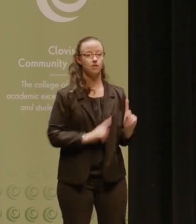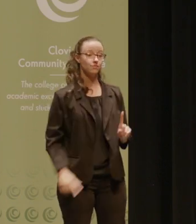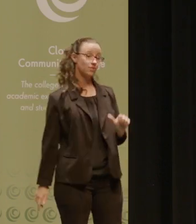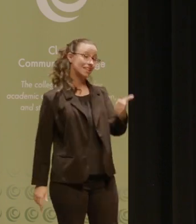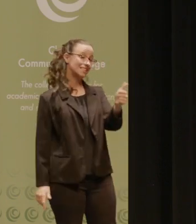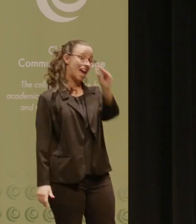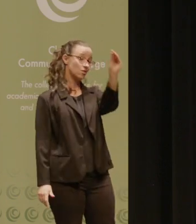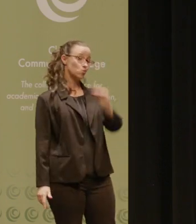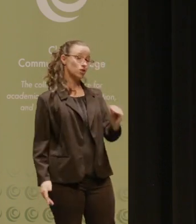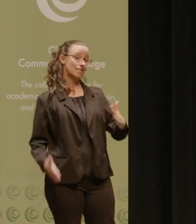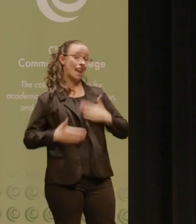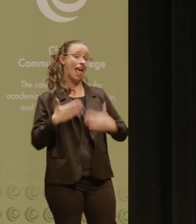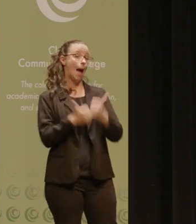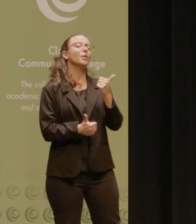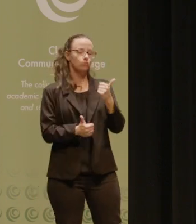10% happier, I'll go for that.